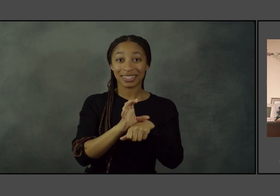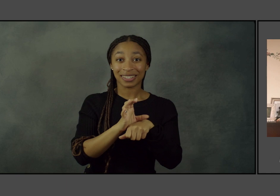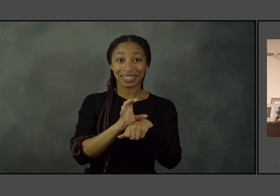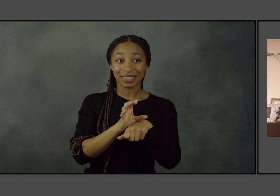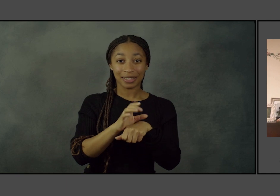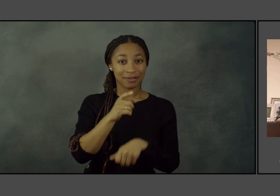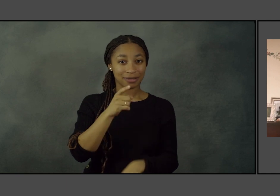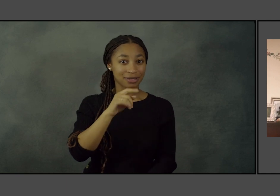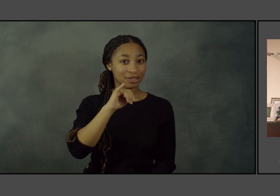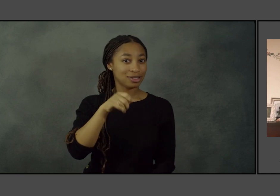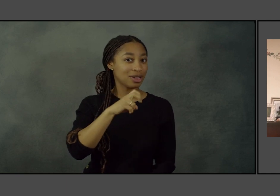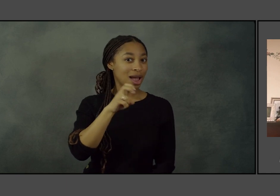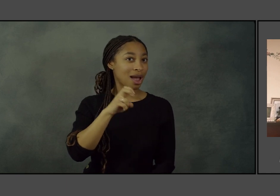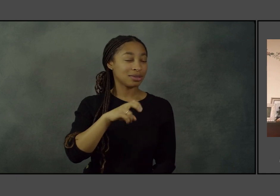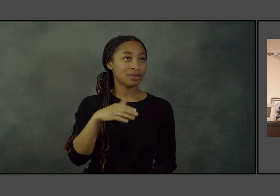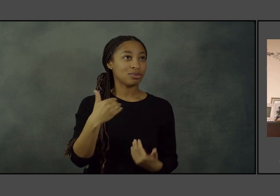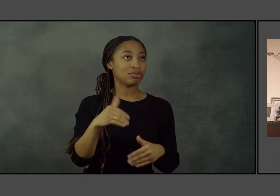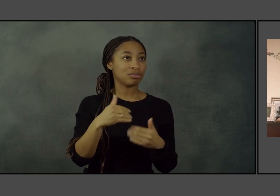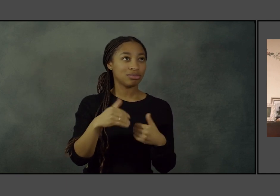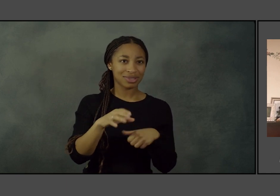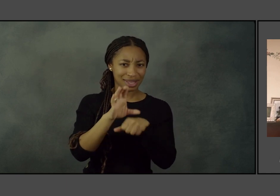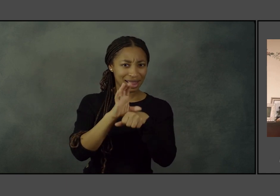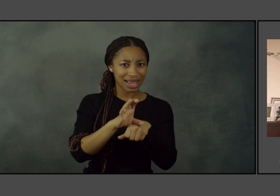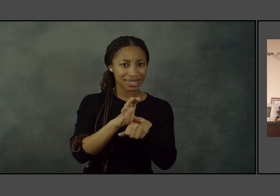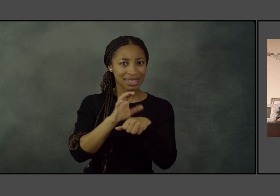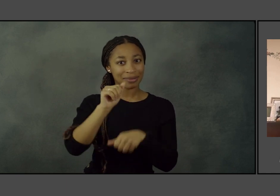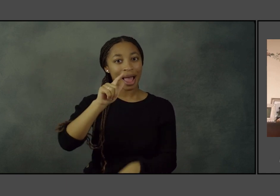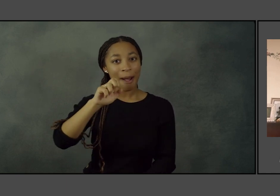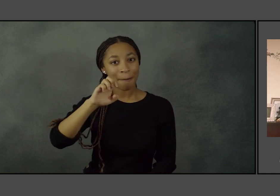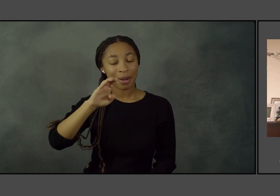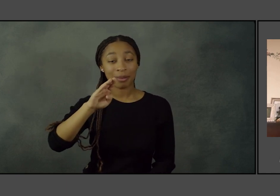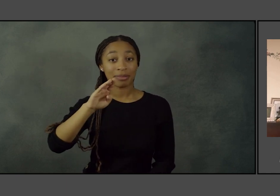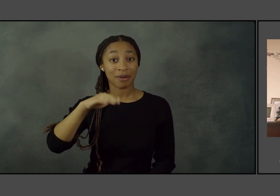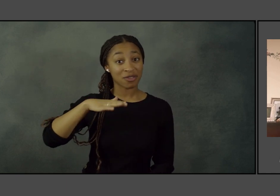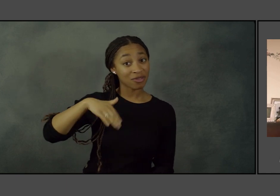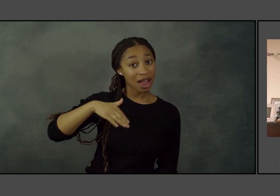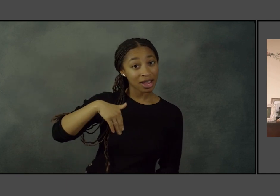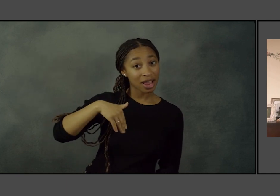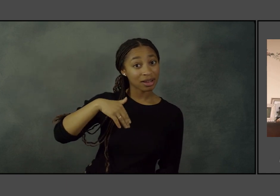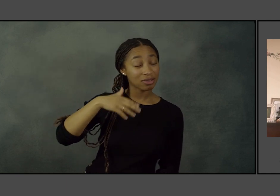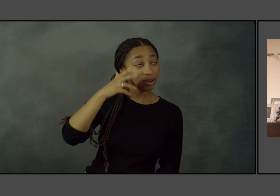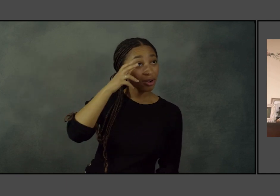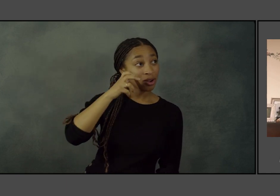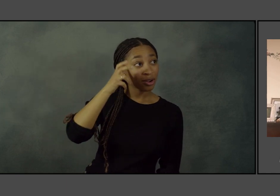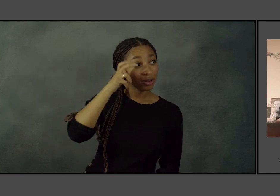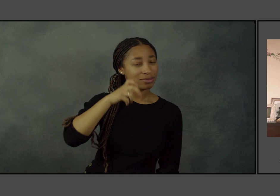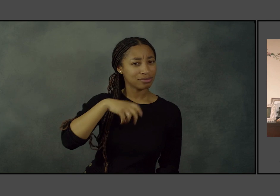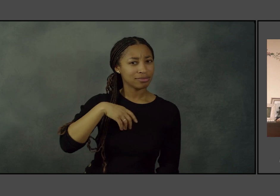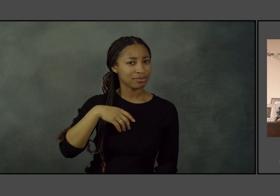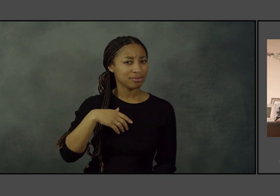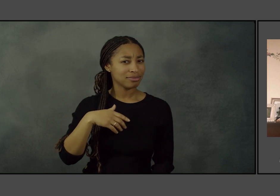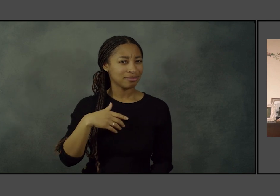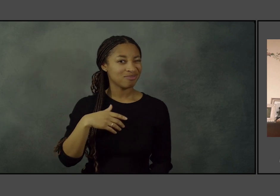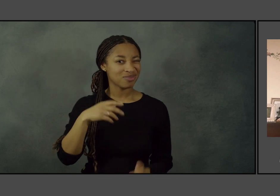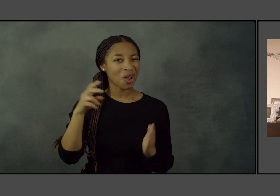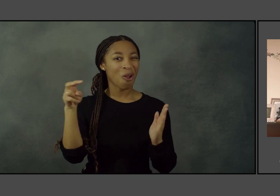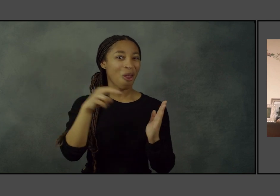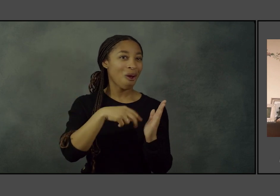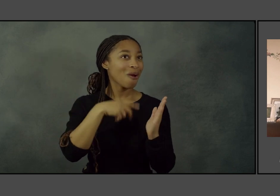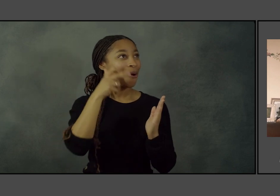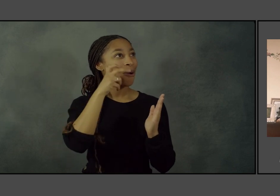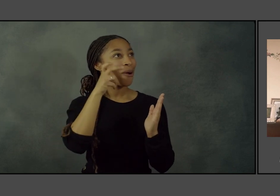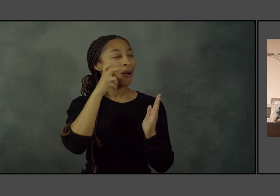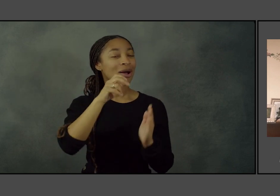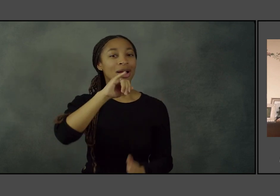classic album. But if you haven't heard it for whatever reason, check it out. But it's the Johnny Hartman and John